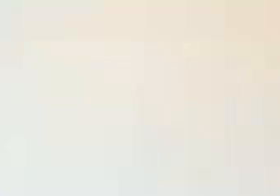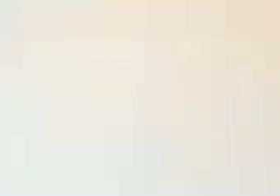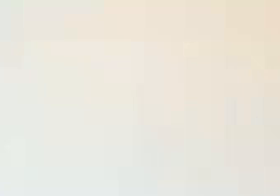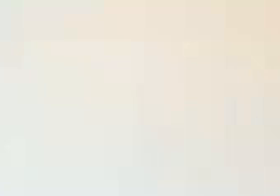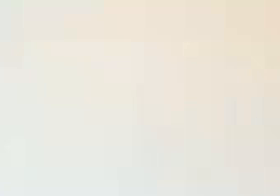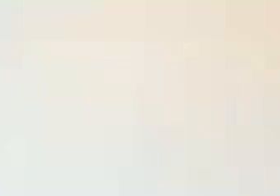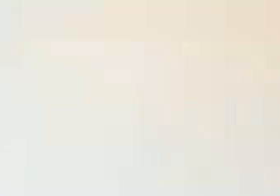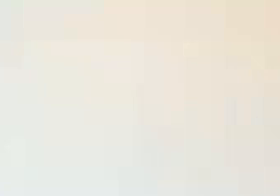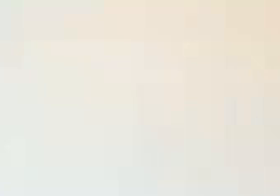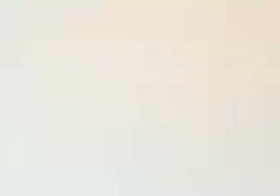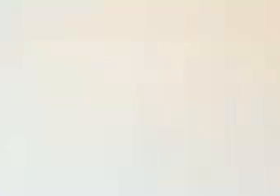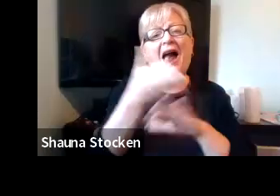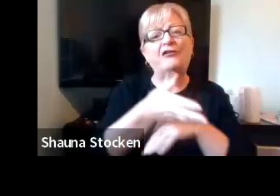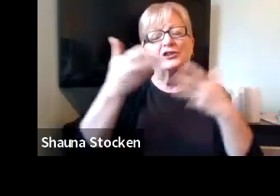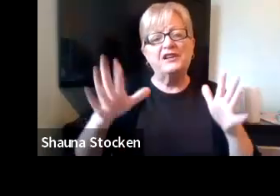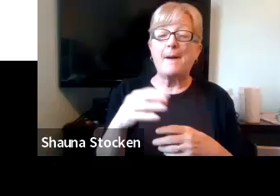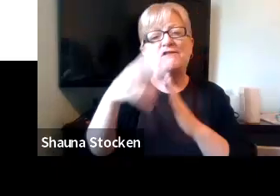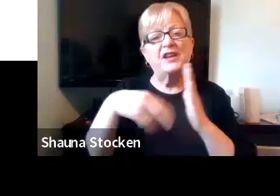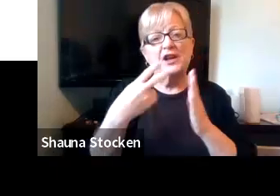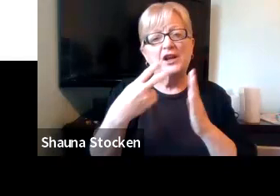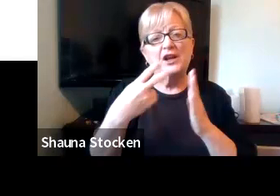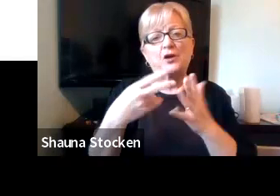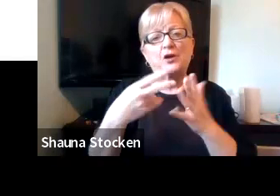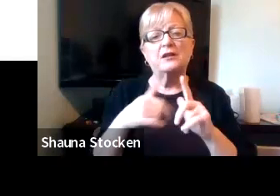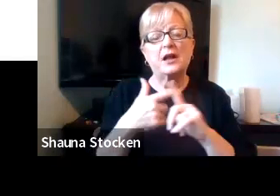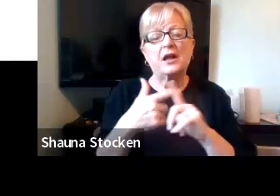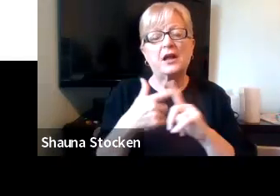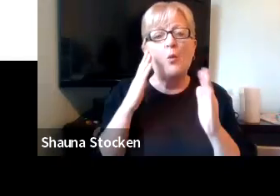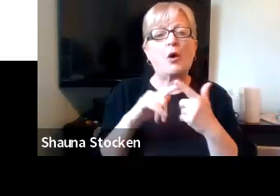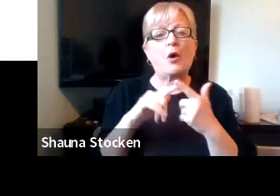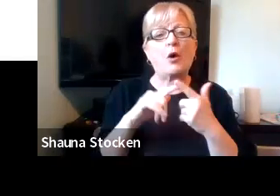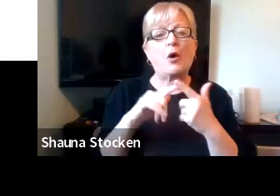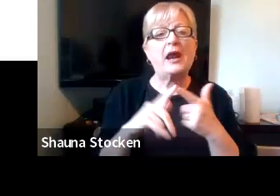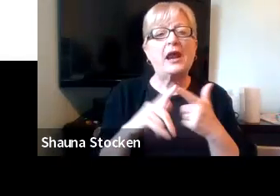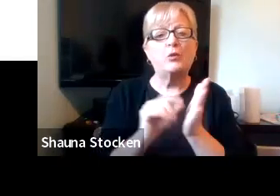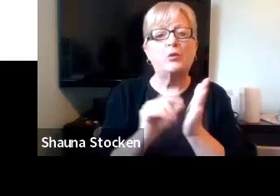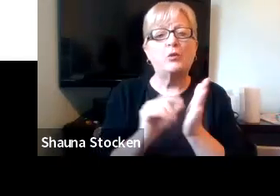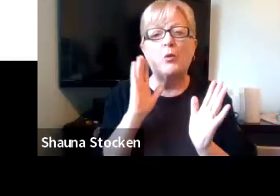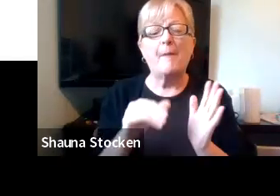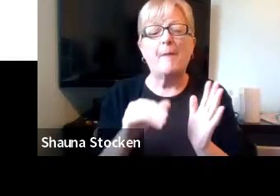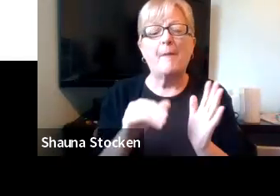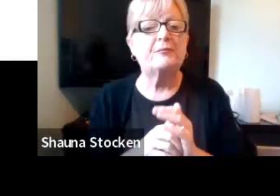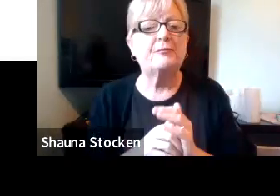that resource link in the chat for folks. Screen sharing needed controls. Assembly of Magic Wand Sparkles Google Chrome. Assembly of